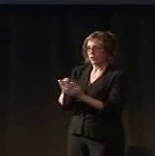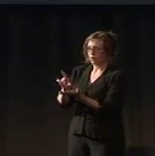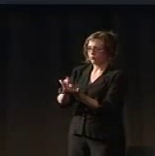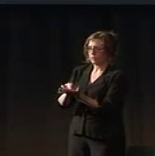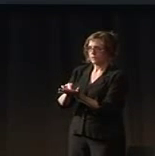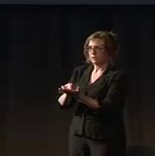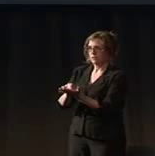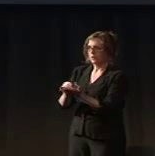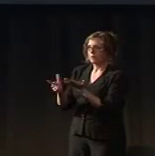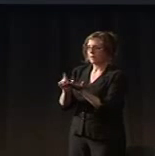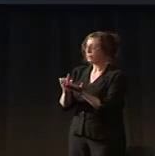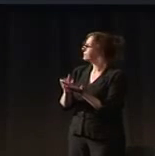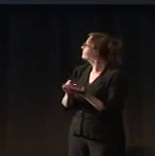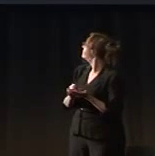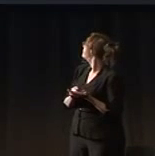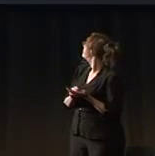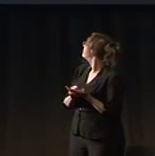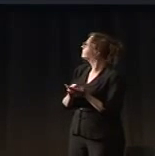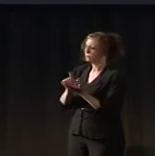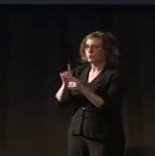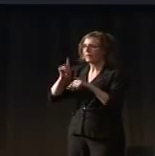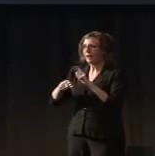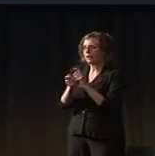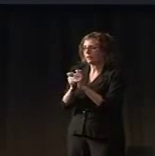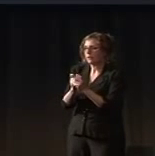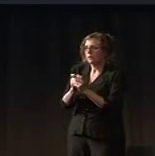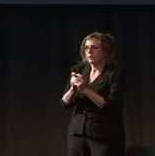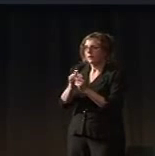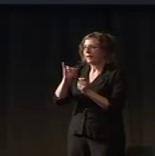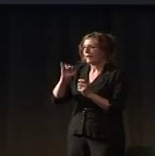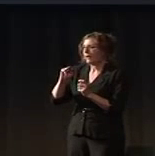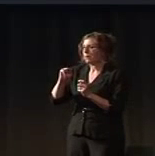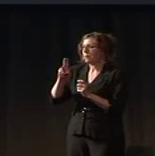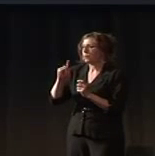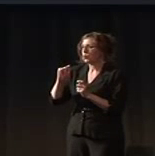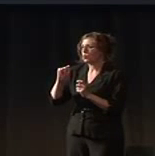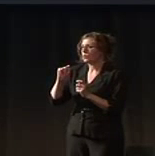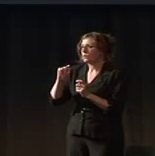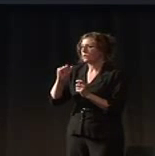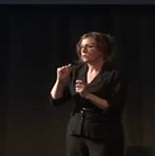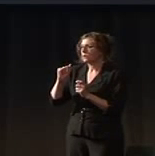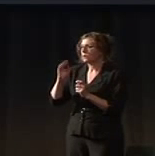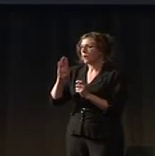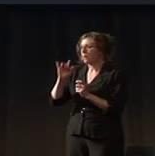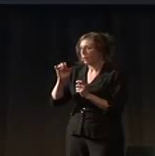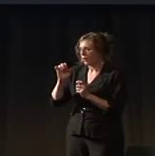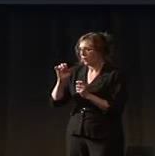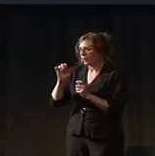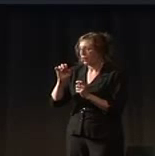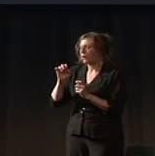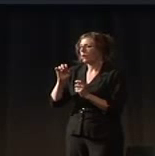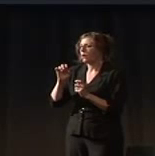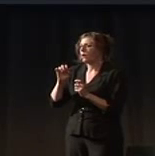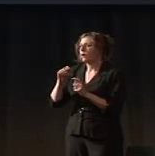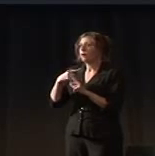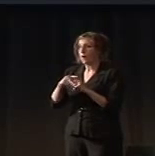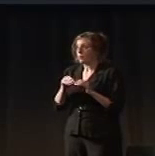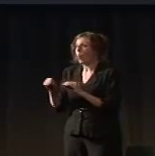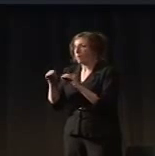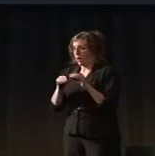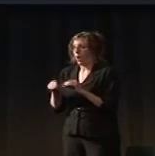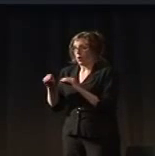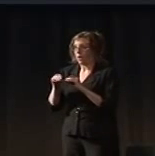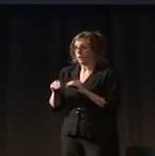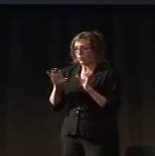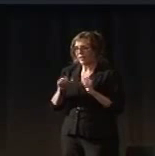the inscription would have the benefit of being immutable, at least so the argument had been, certainly mobile, very easy to get these things to move within